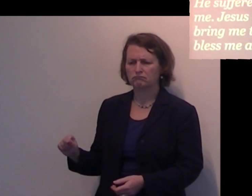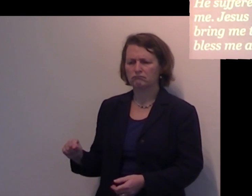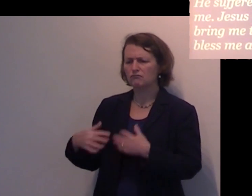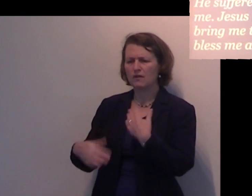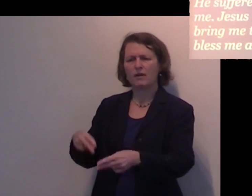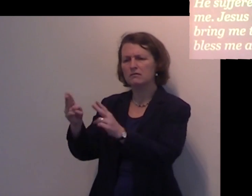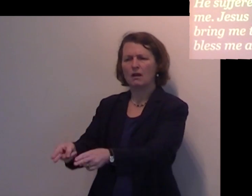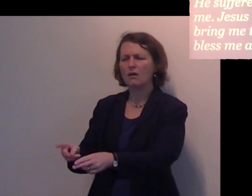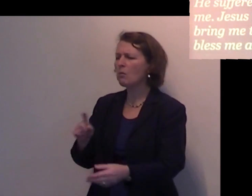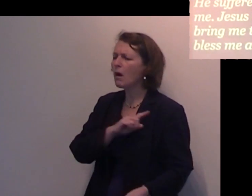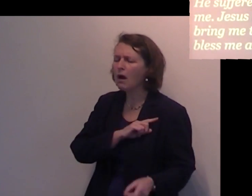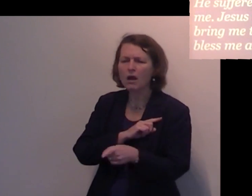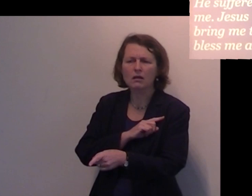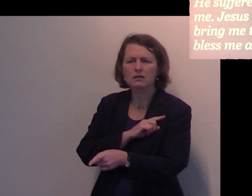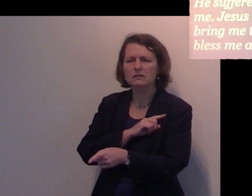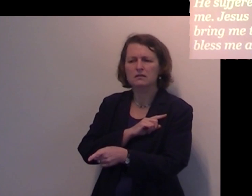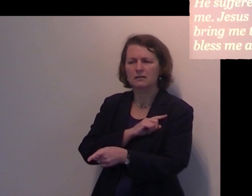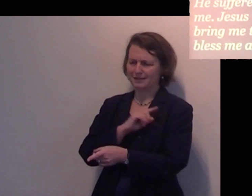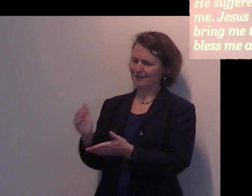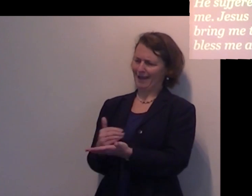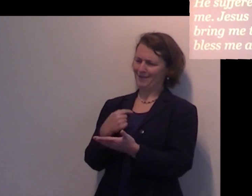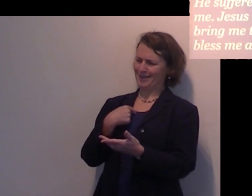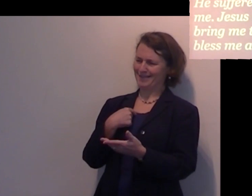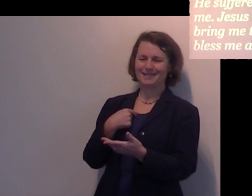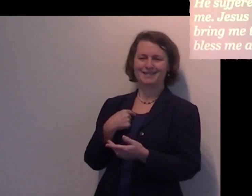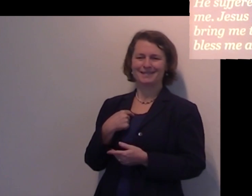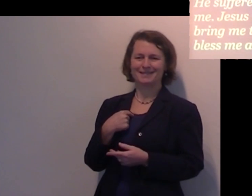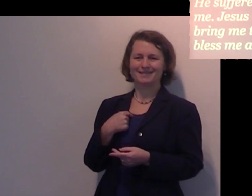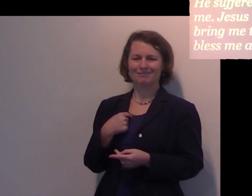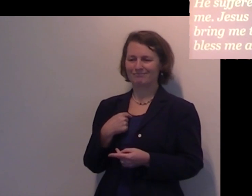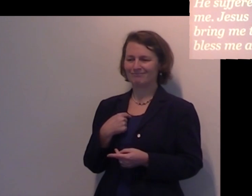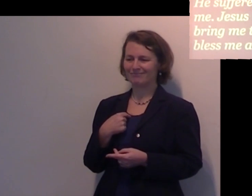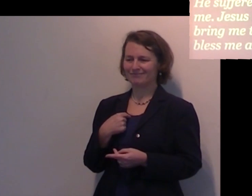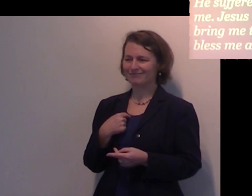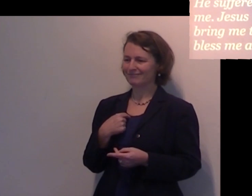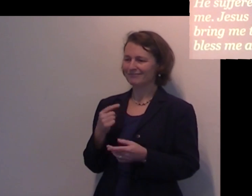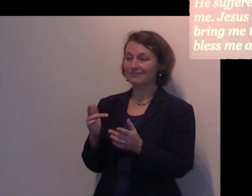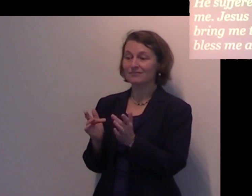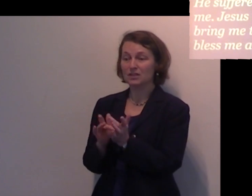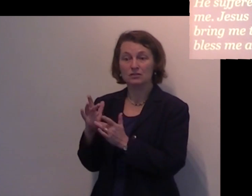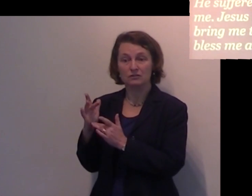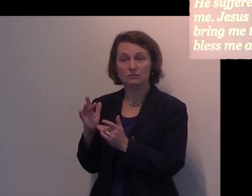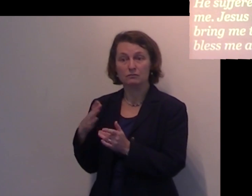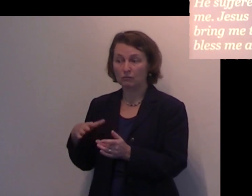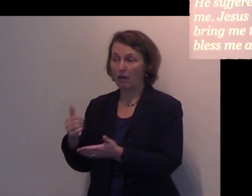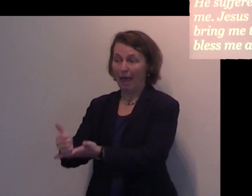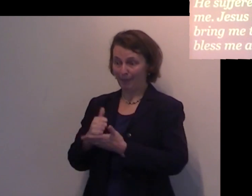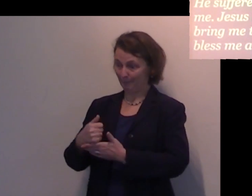Why? To save me. Jesus wanted to help me and bring me to